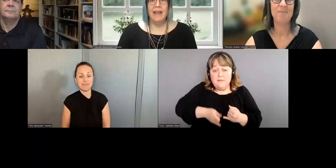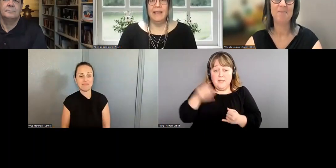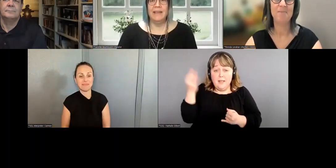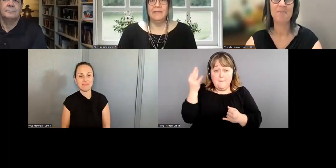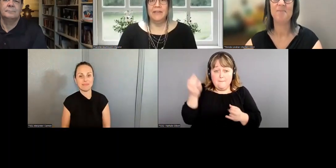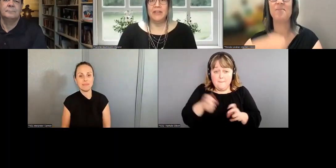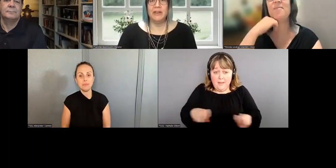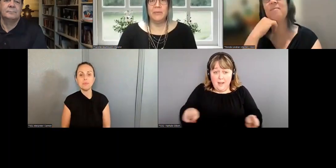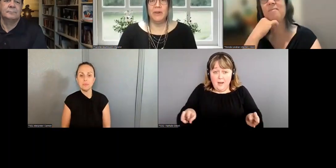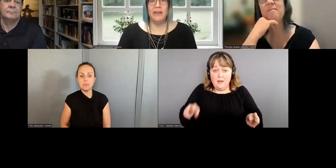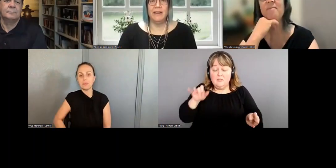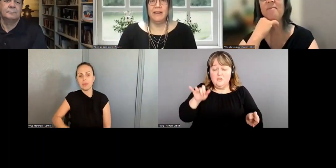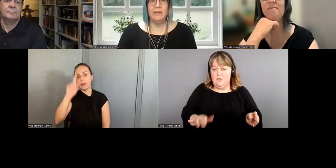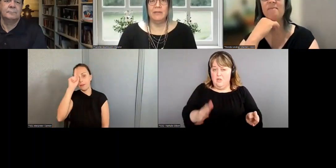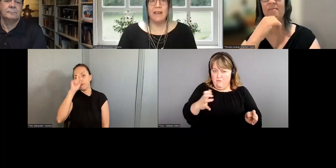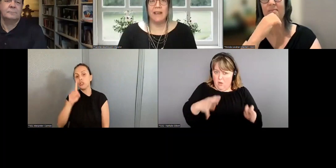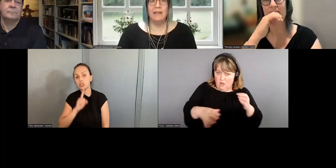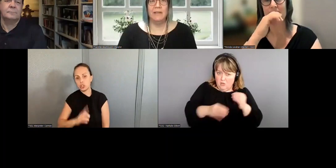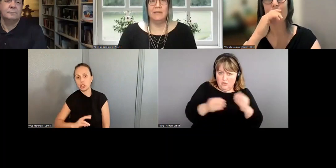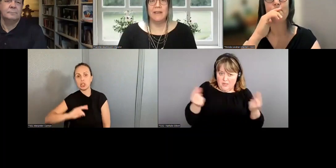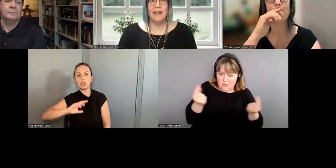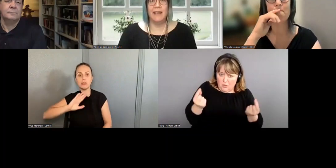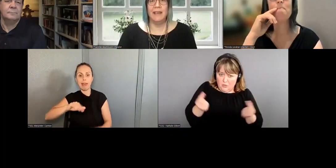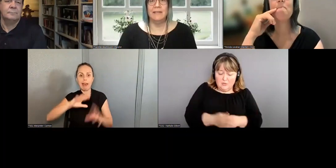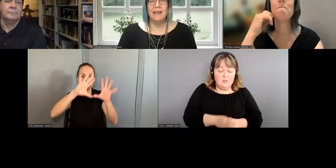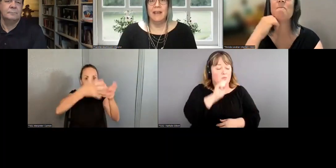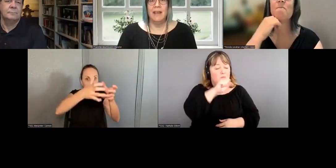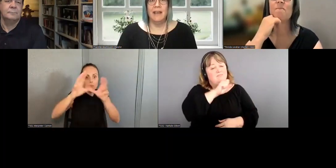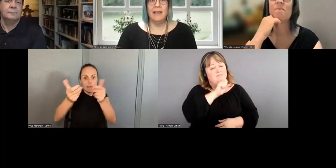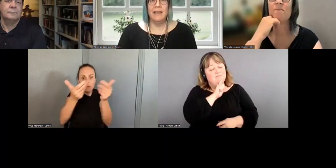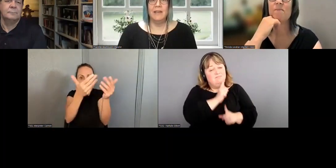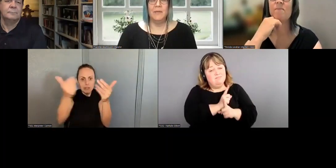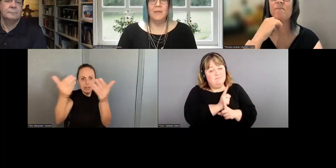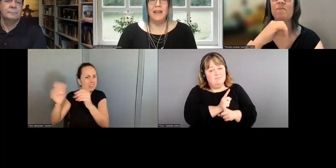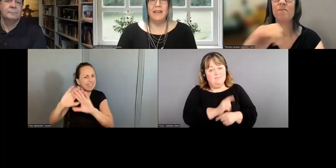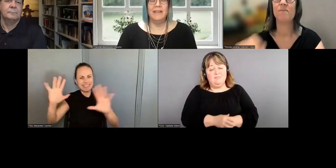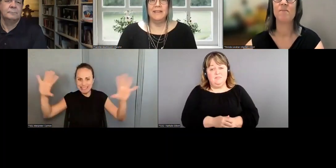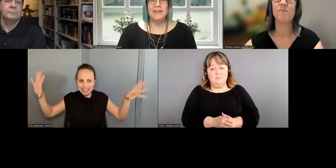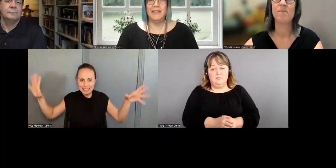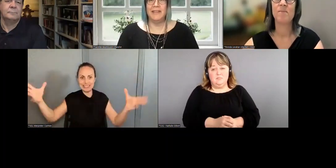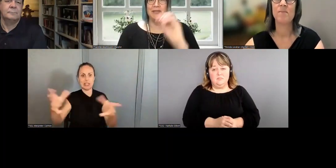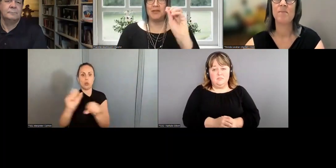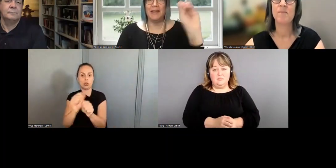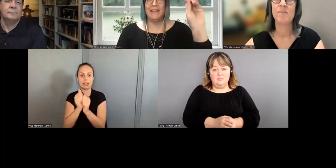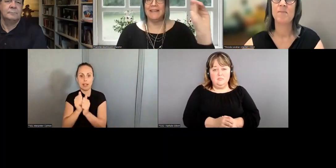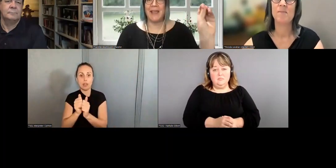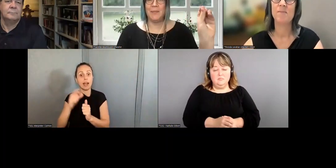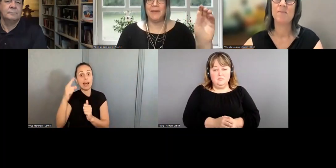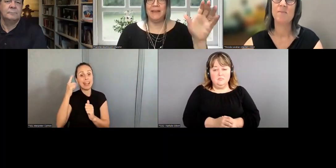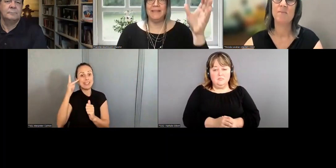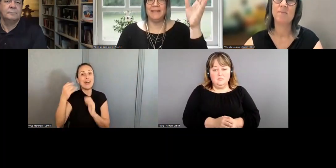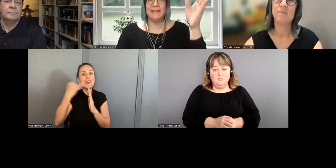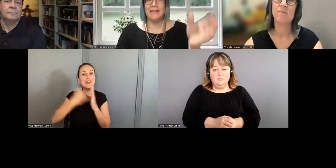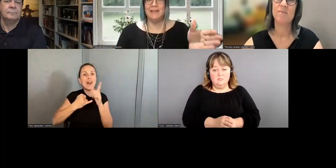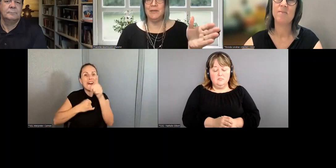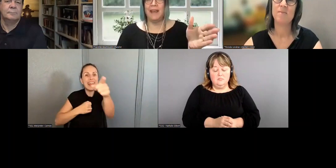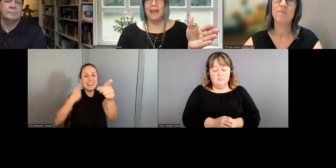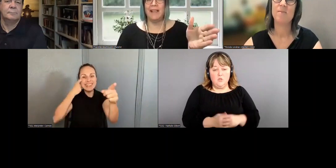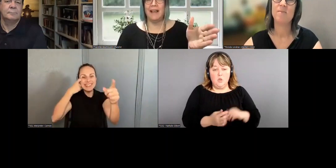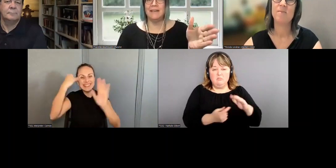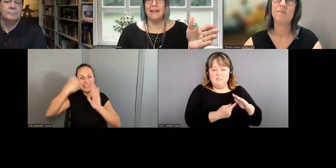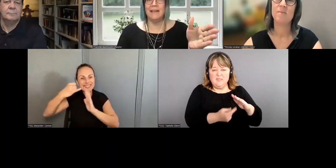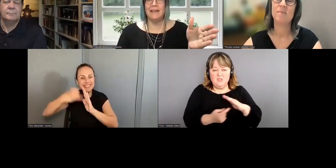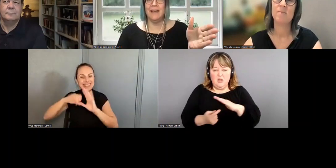I think for sure breaking down those silos. And I think when I saw the drawing that's happening, just,